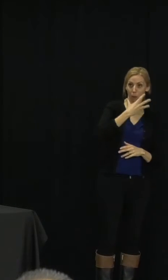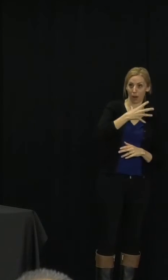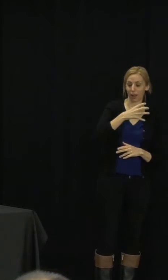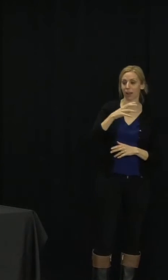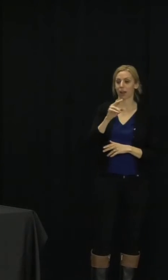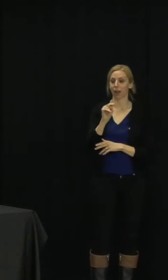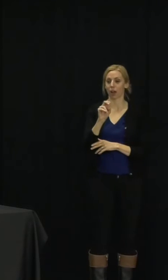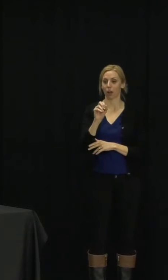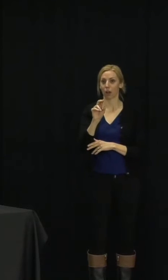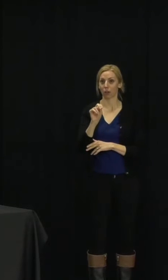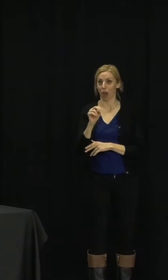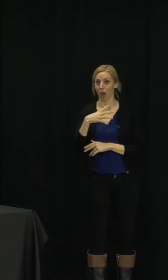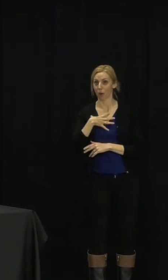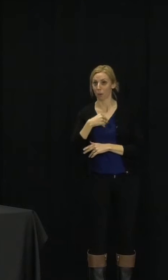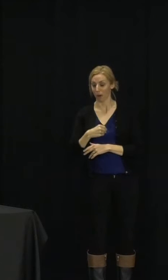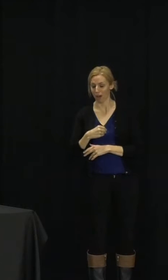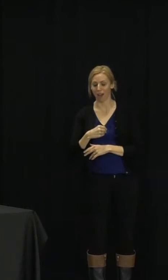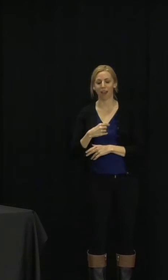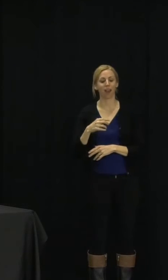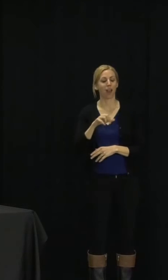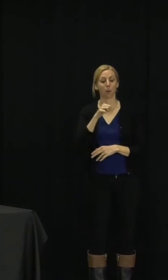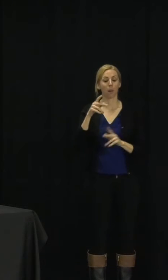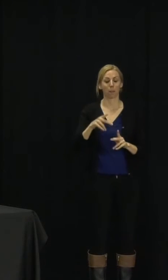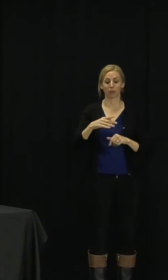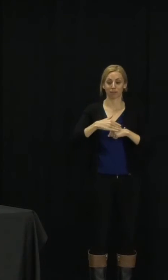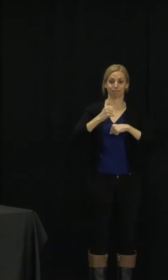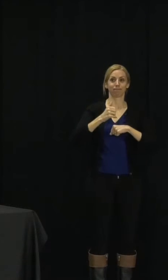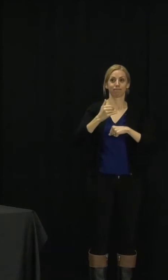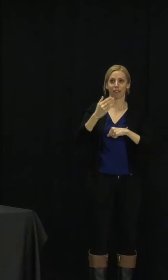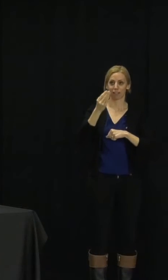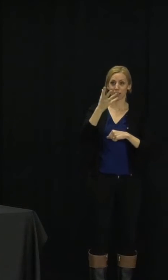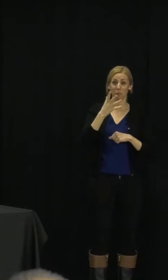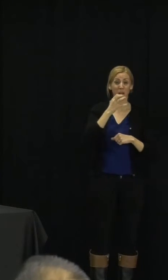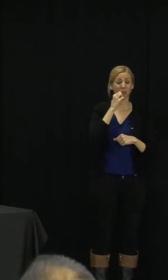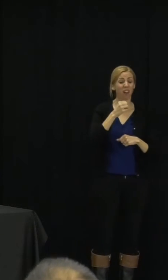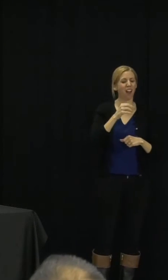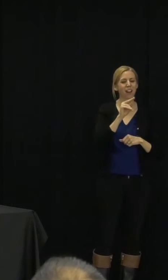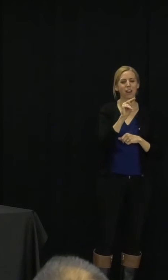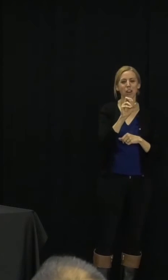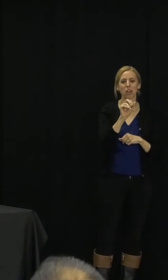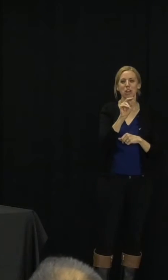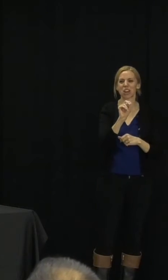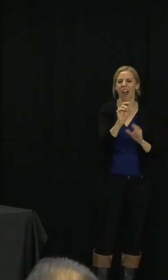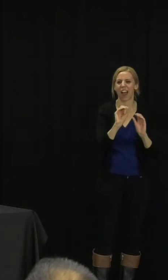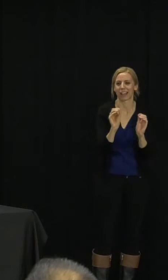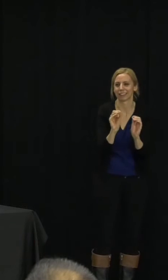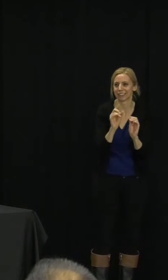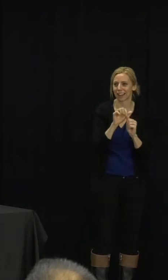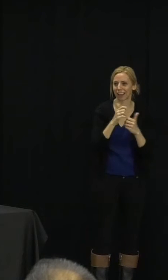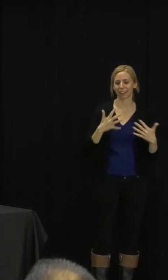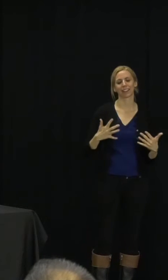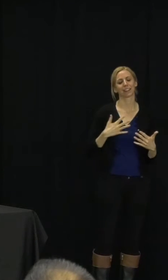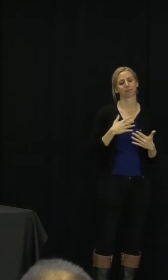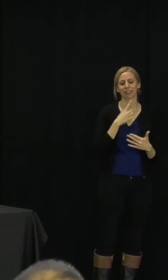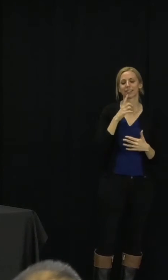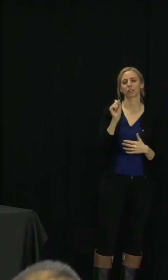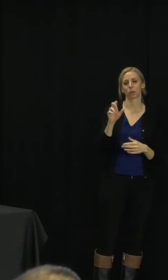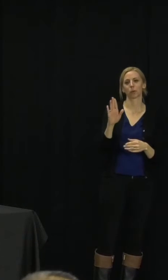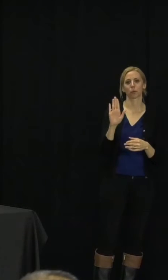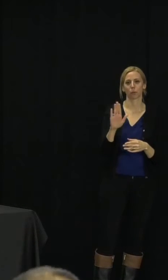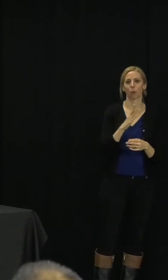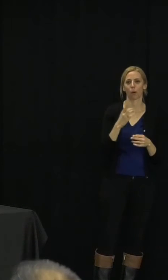organizations, community-based organizations, people in communities of color. We have not been at those tables, and we have not been